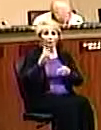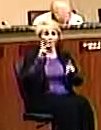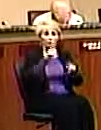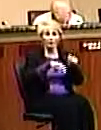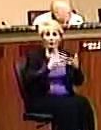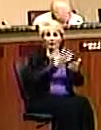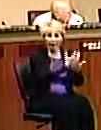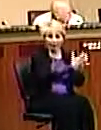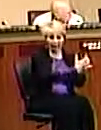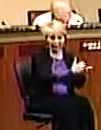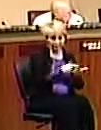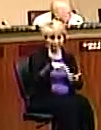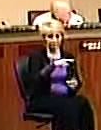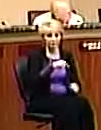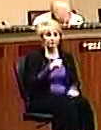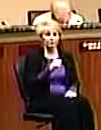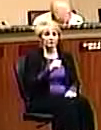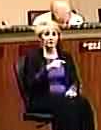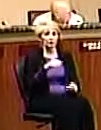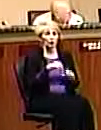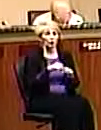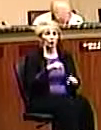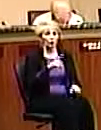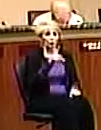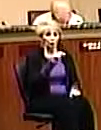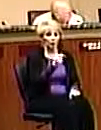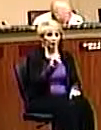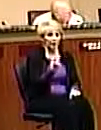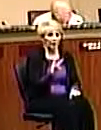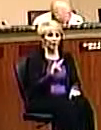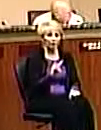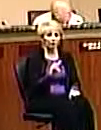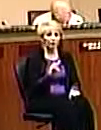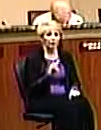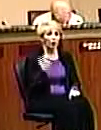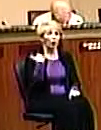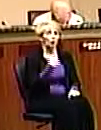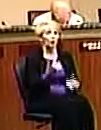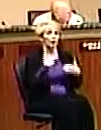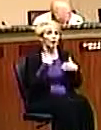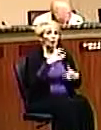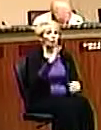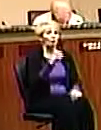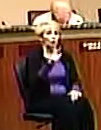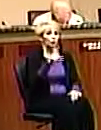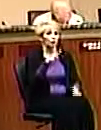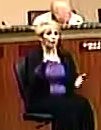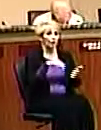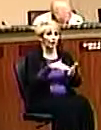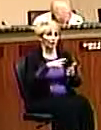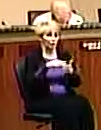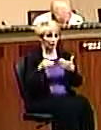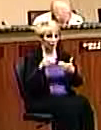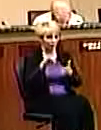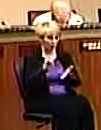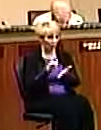from. In 2011, we had $425,000 of